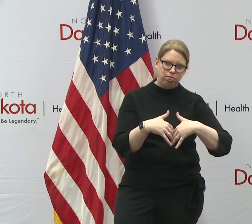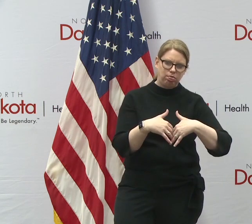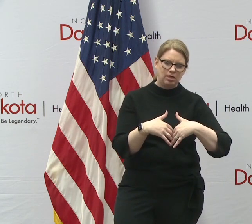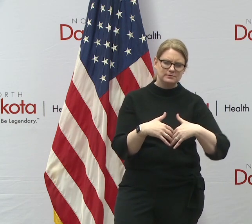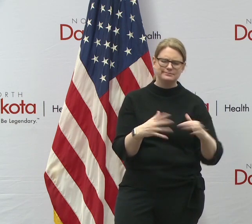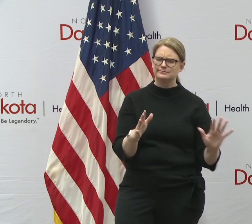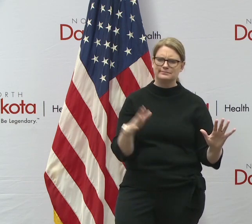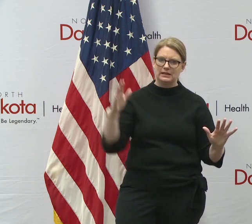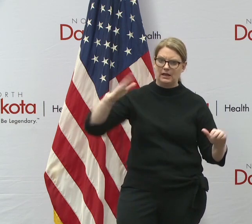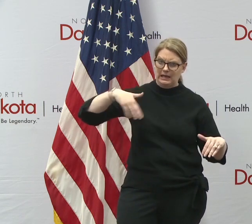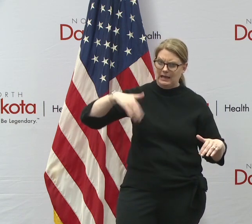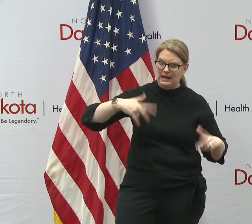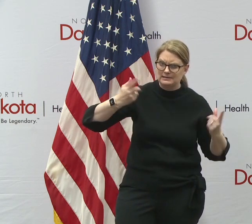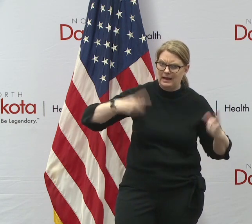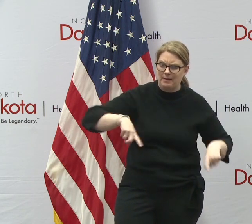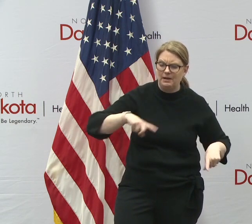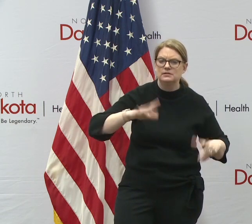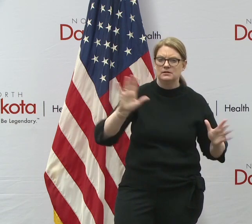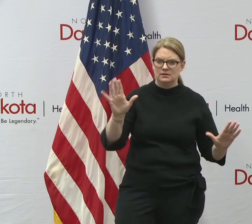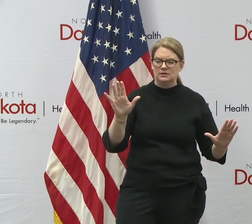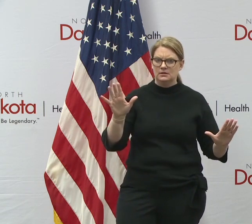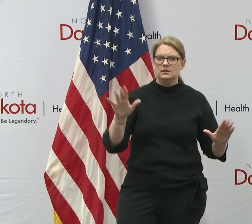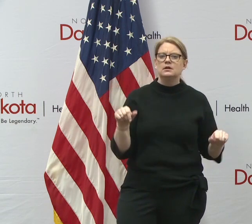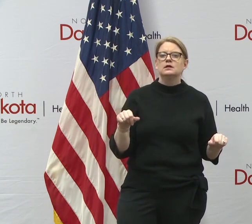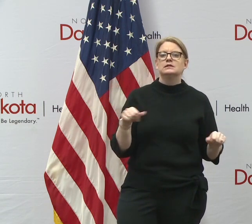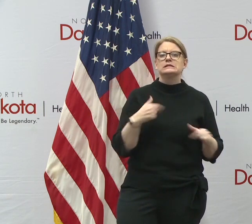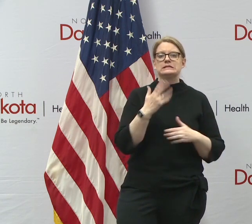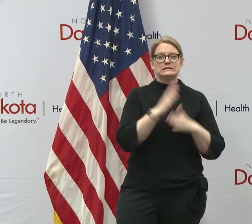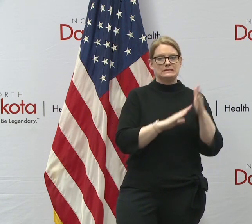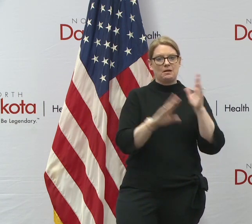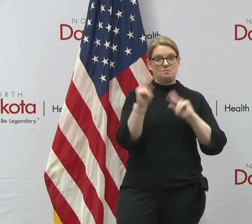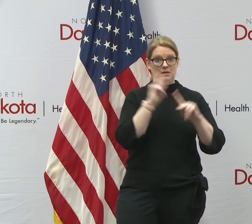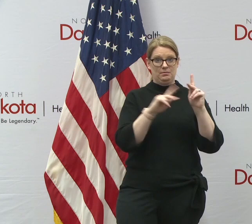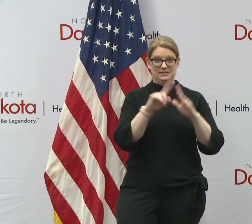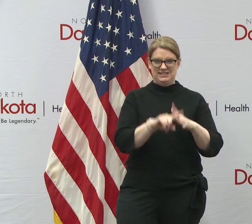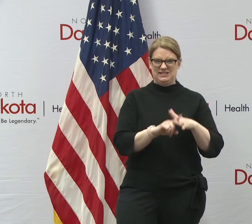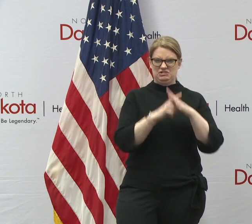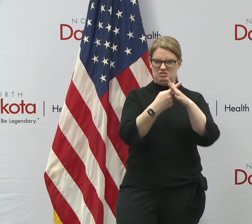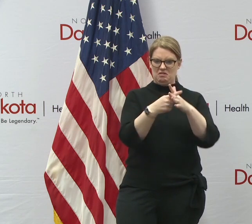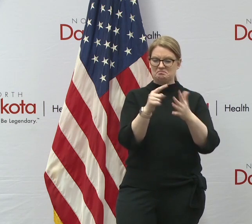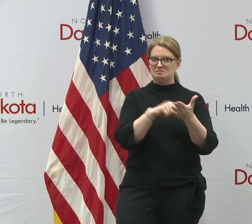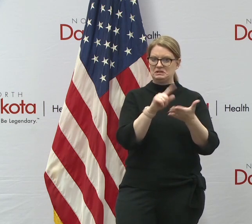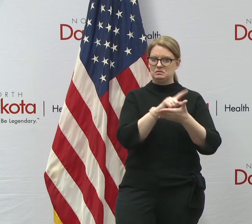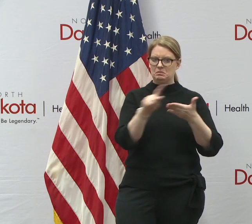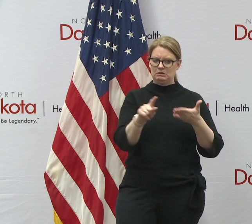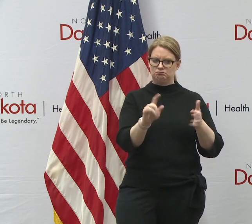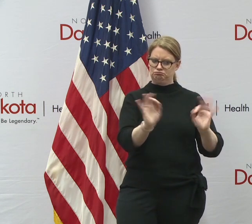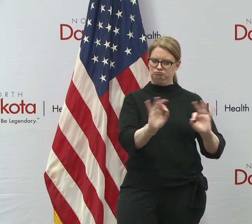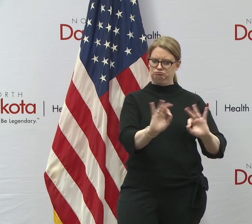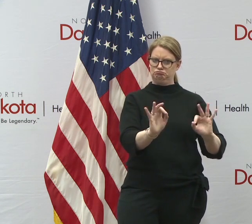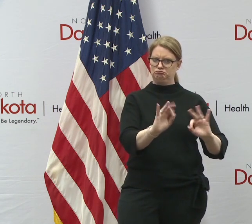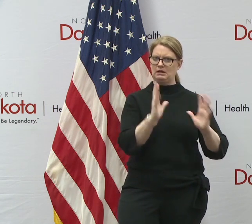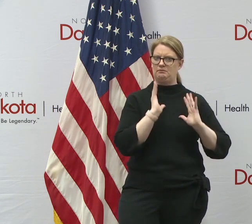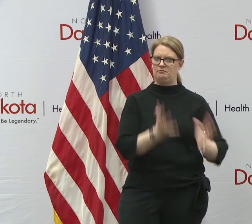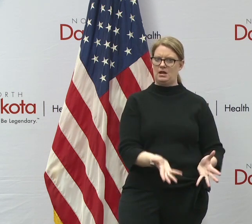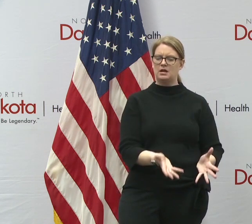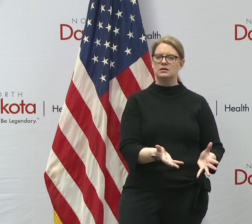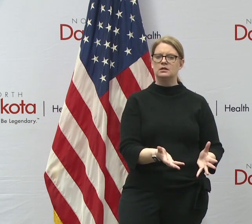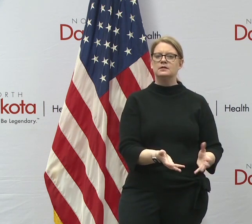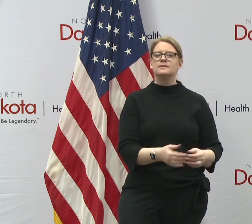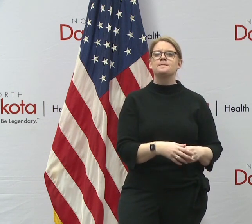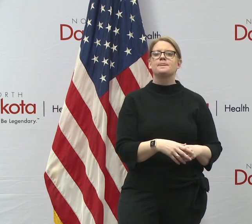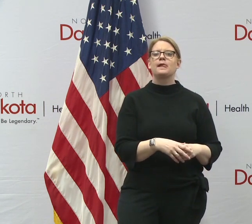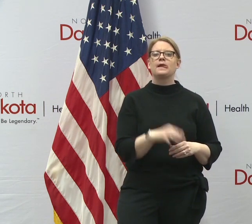hasn't happened yet. We know that some people came online this week without any issues. We know that on the day that we